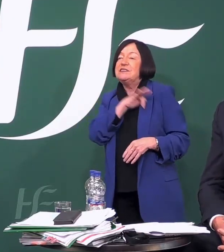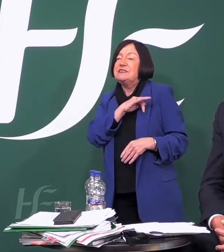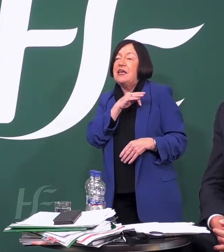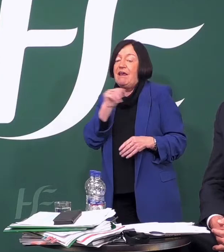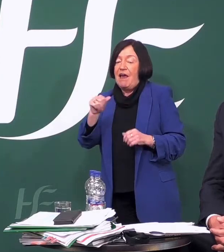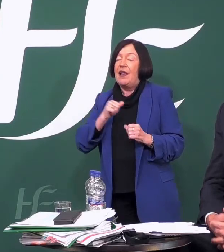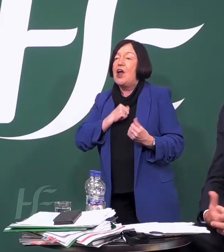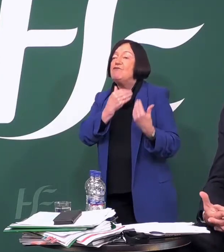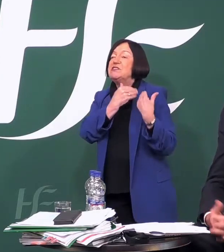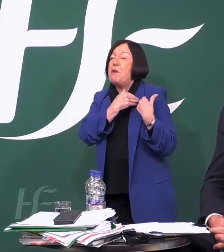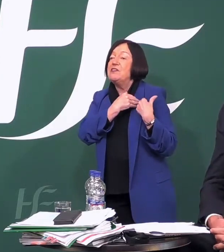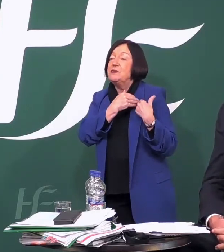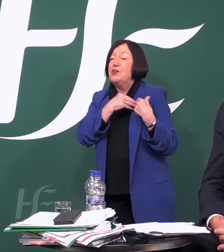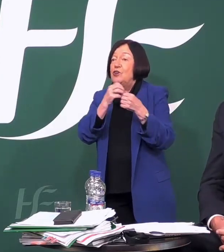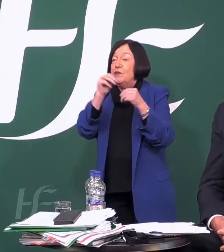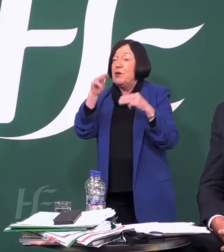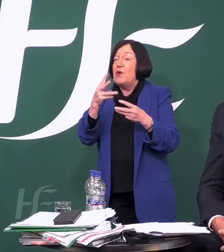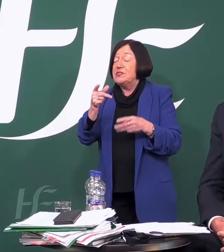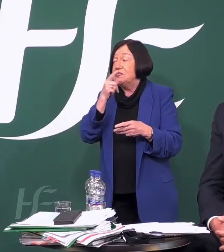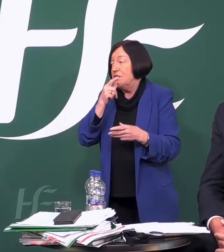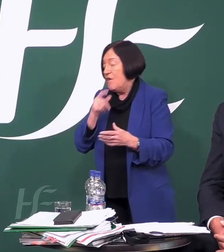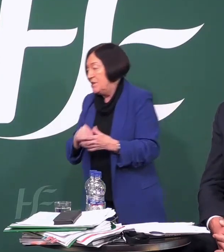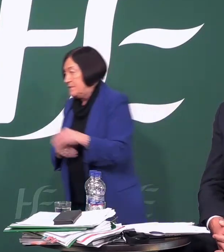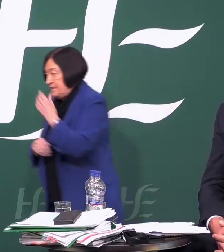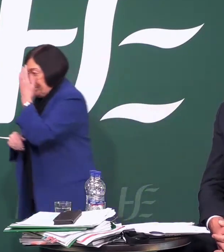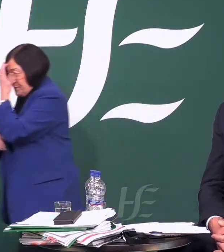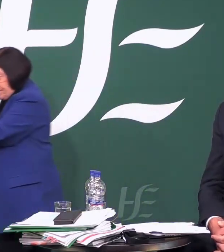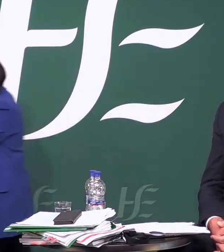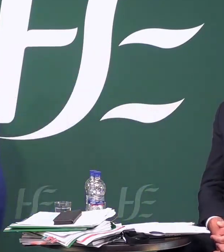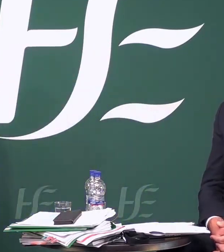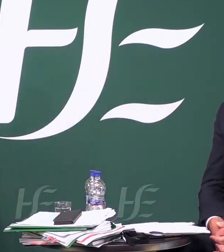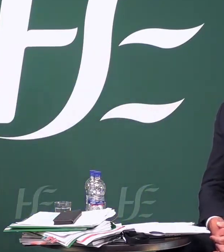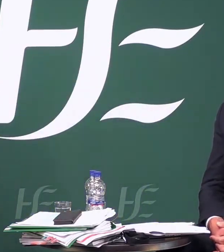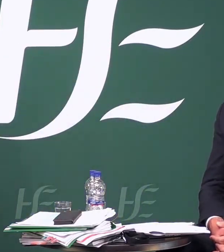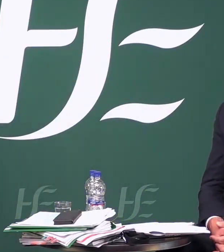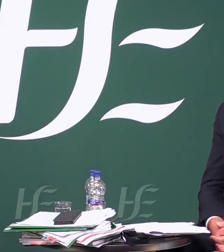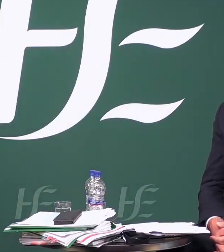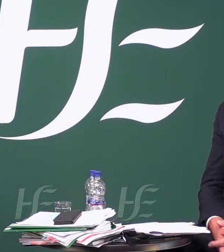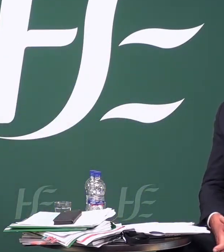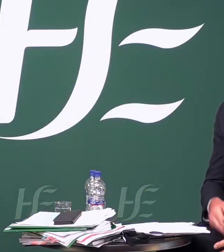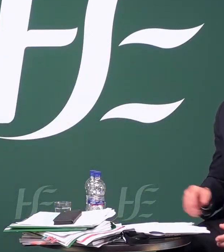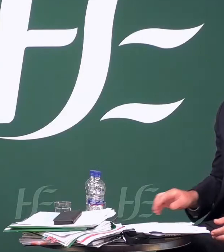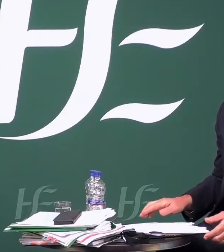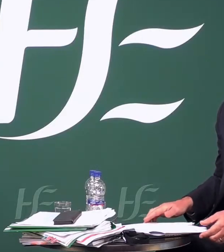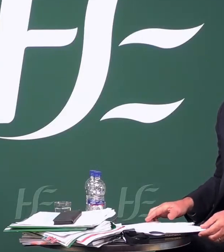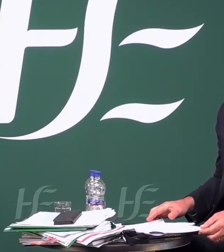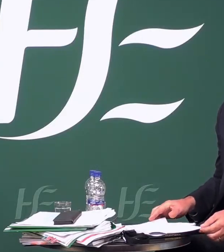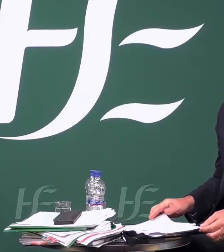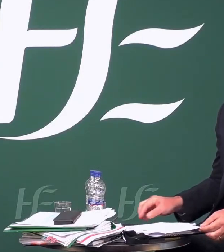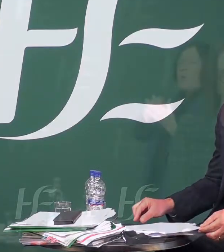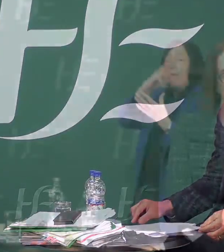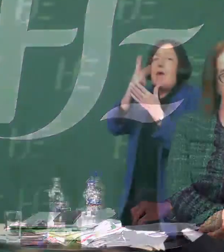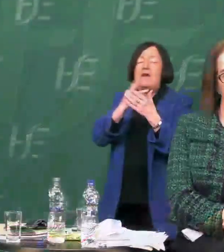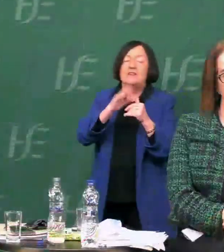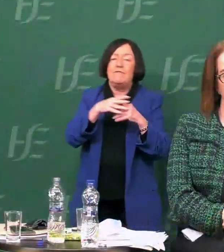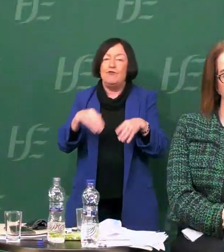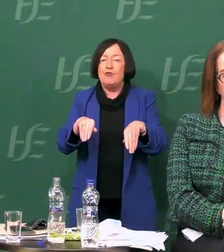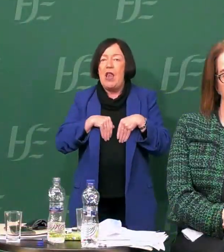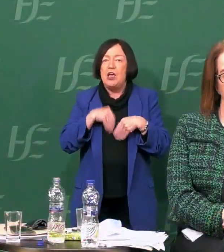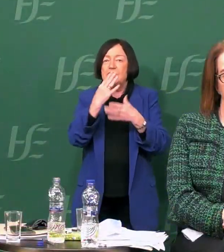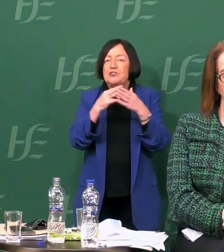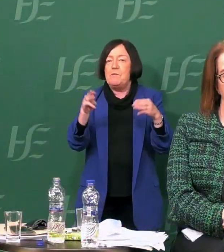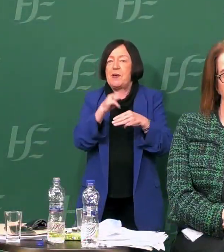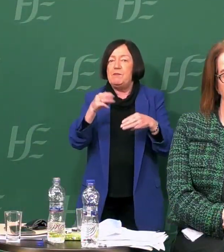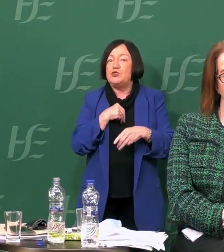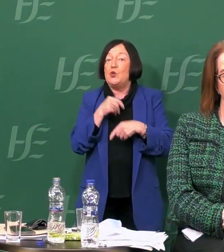of our responsibilities, and others may want to talk to that. Sorry, apologies. There has been, throughout many phases, a reluctance of some people